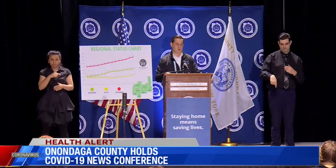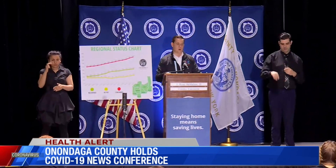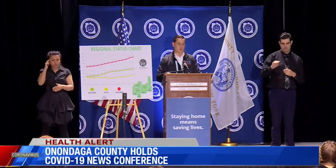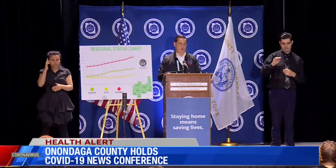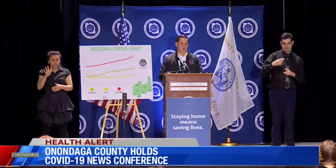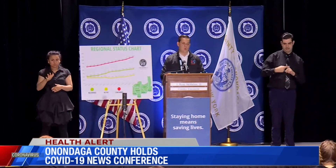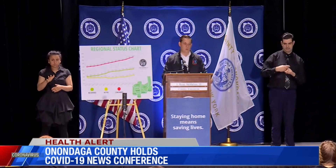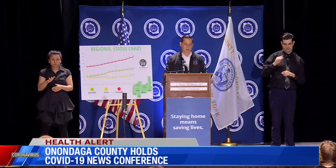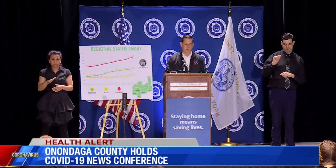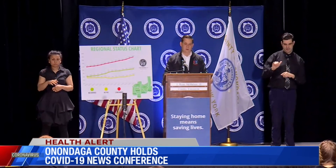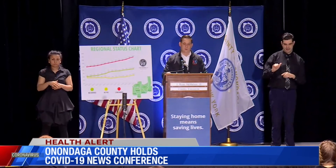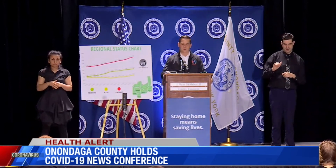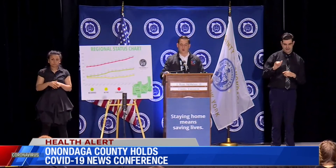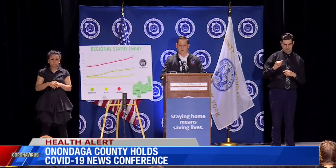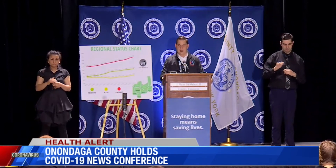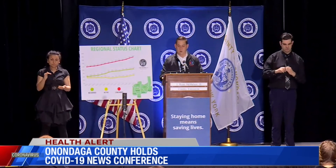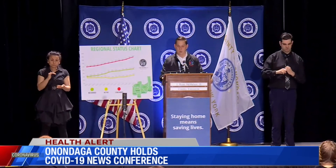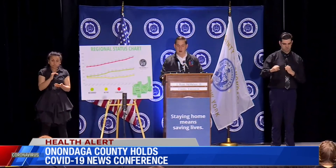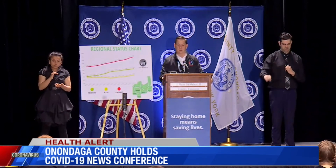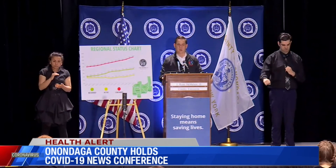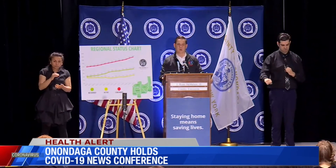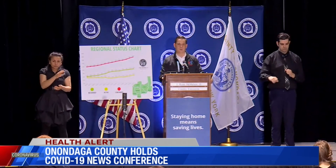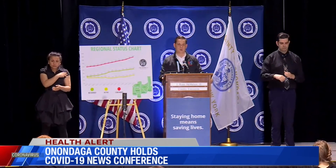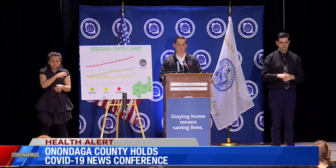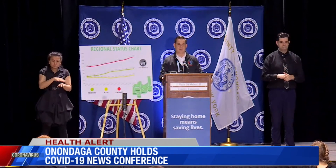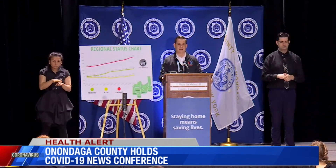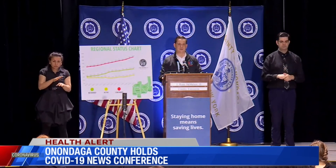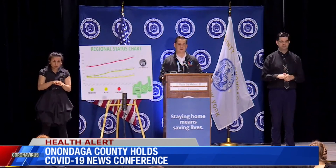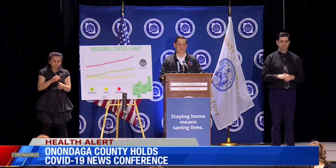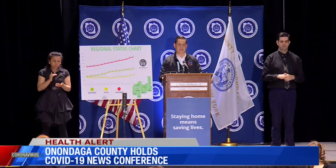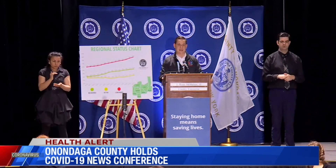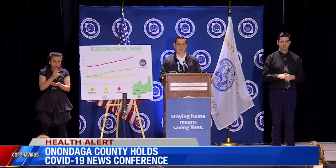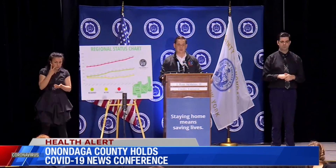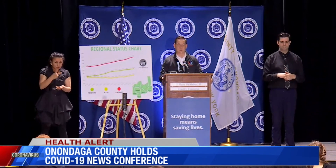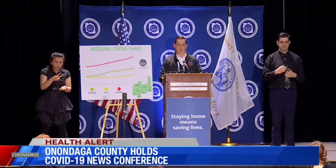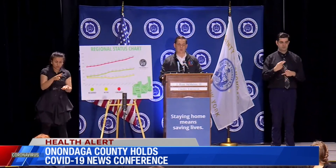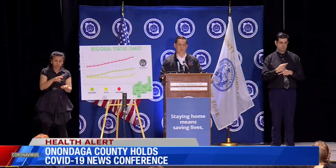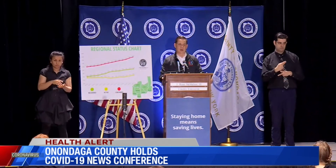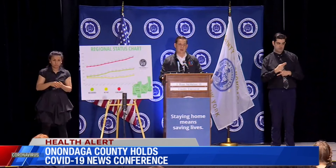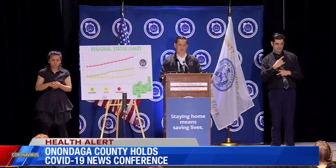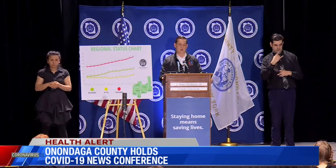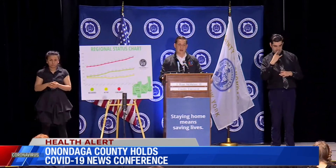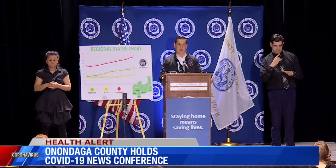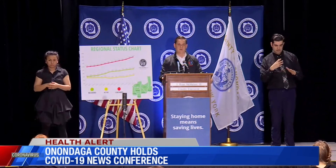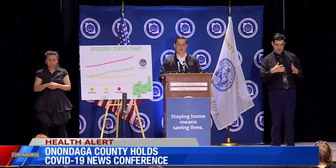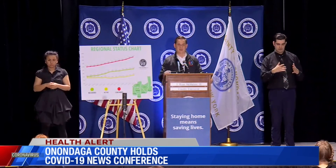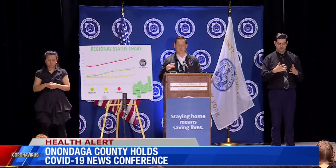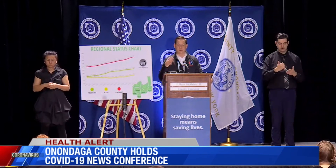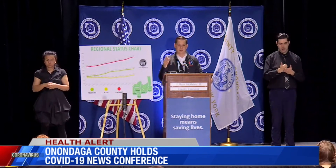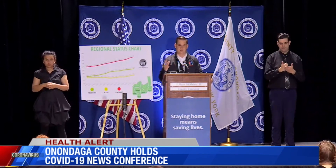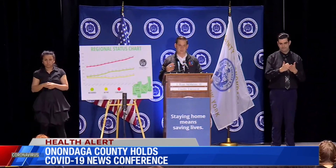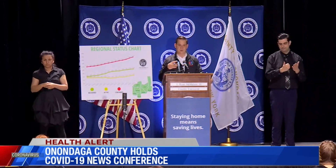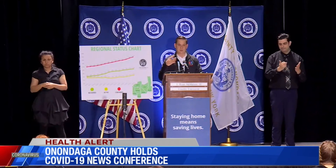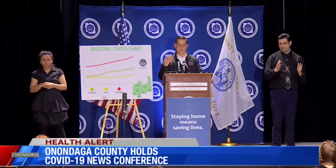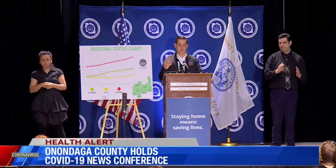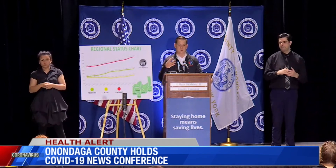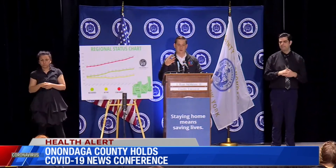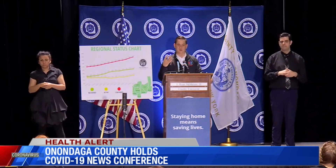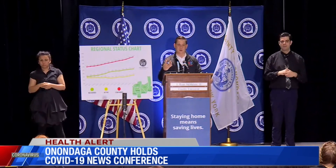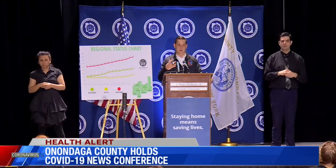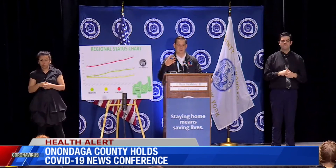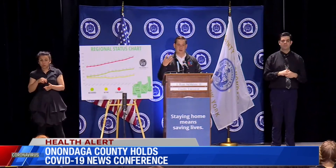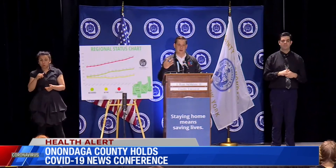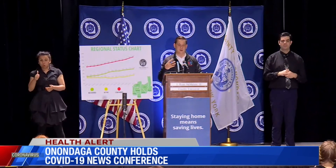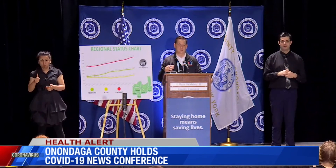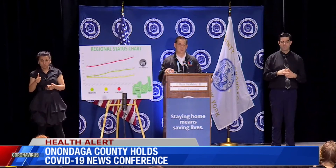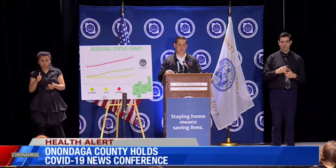And so we'll be able to absorb that. We'll probably be able to absorb the next 15 days too. I think when you have phase three, you get to a phase